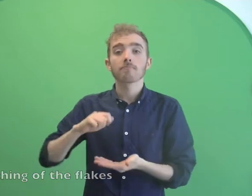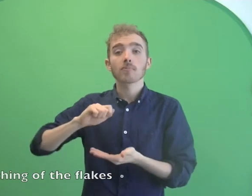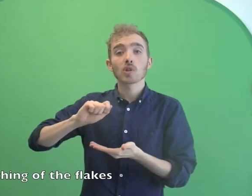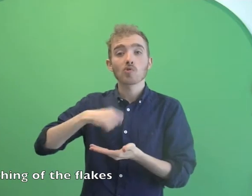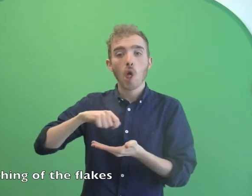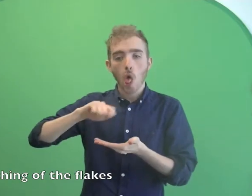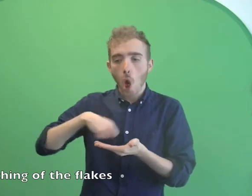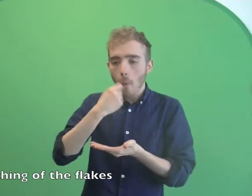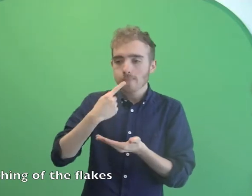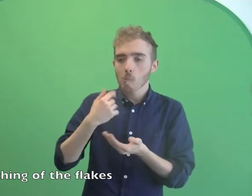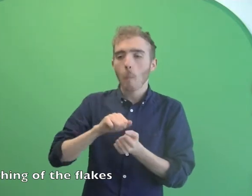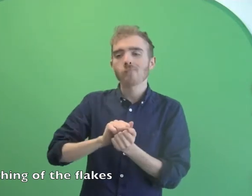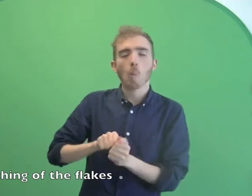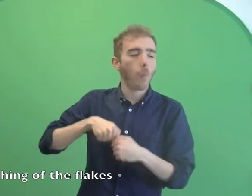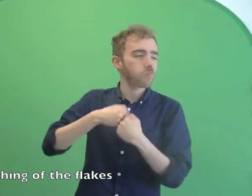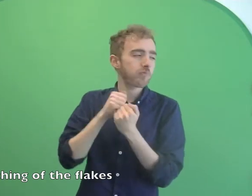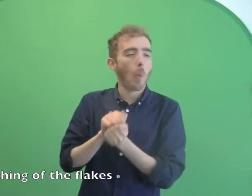The crunching of the flakes